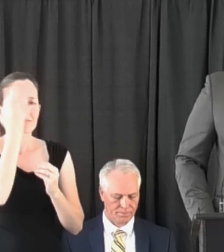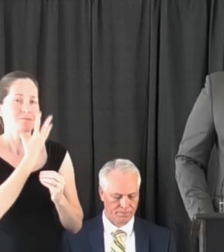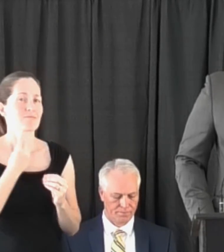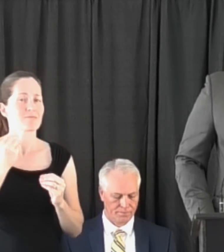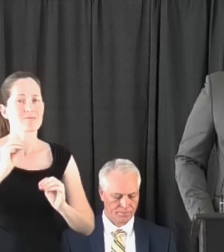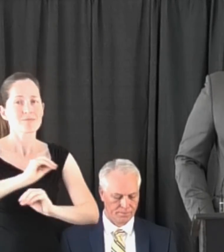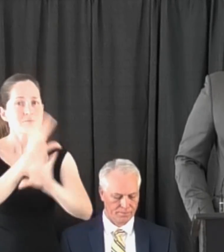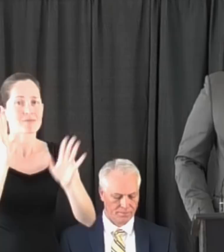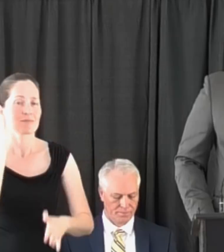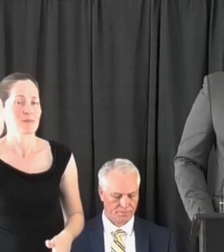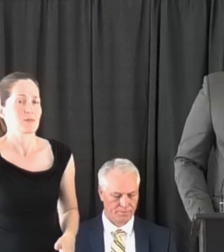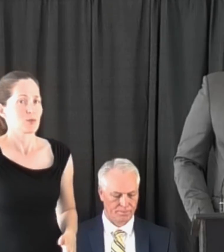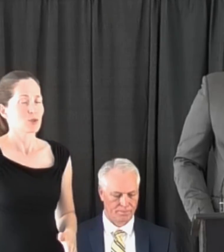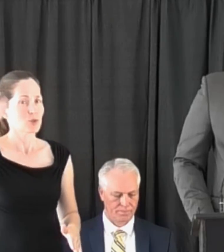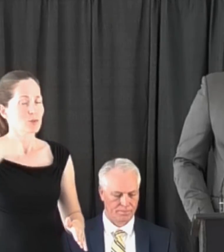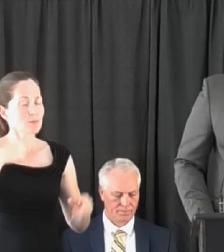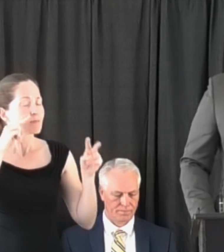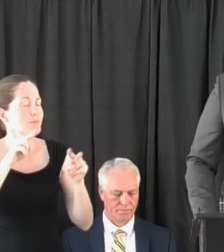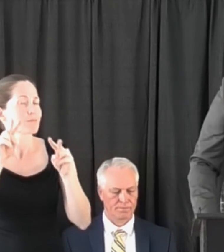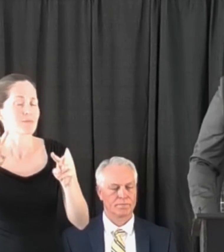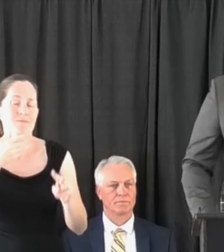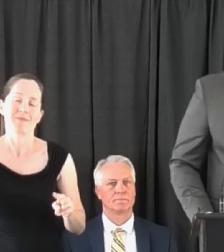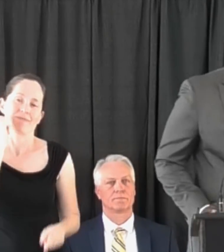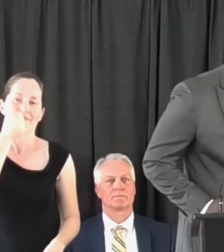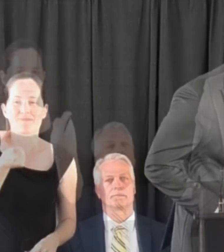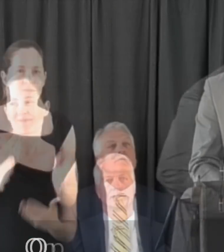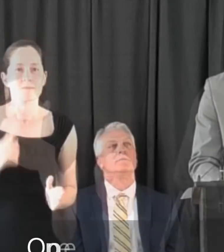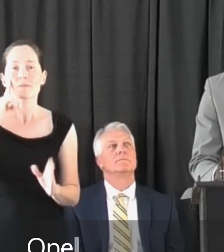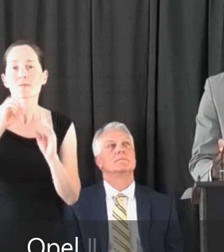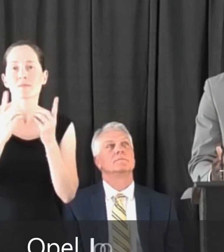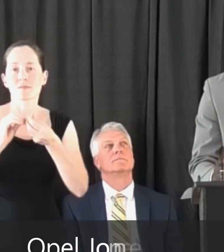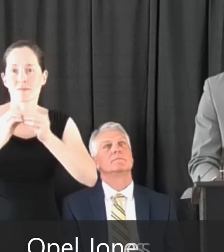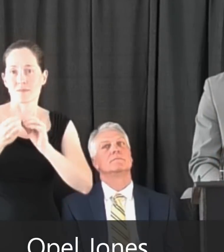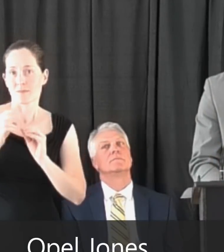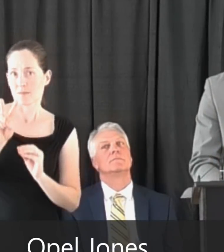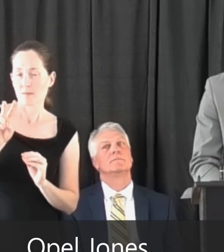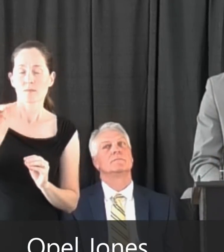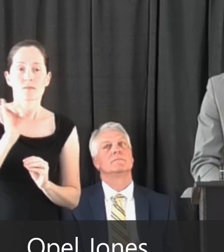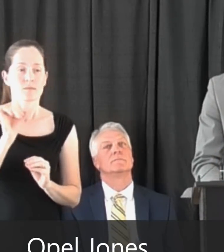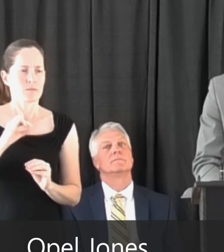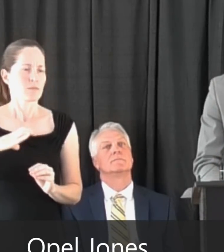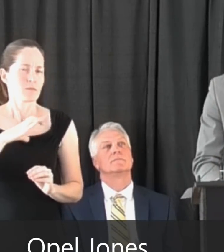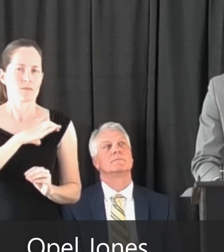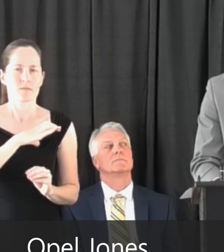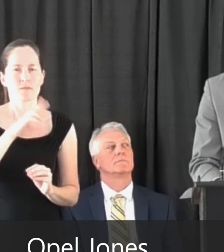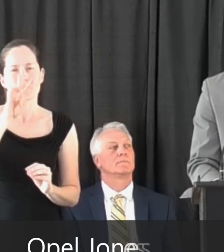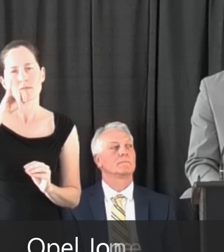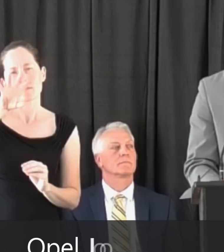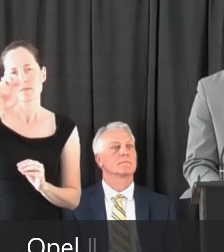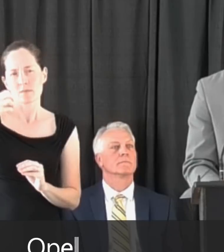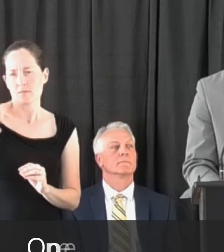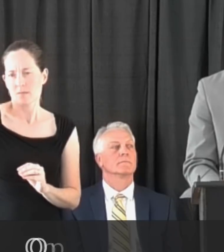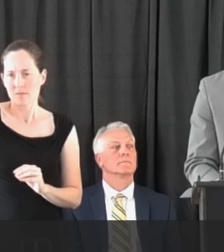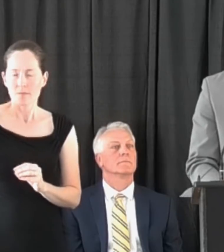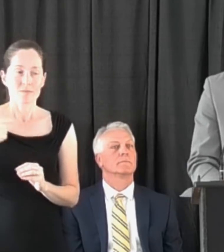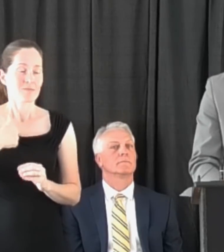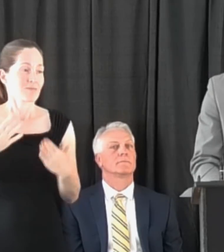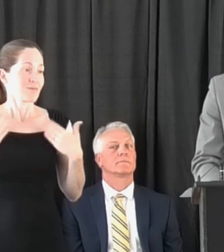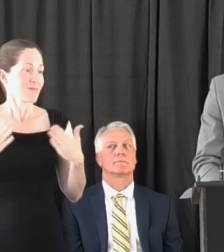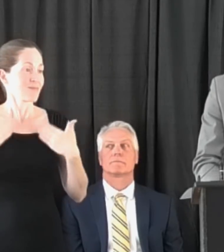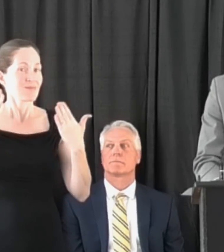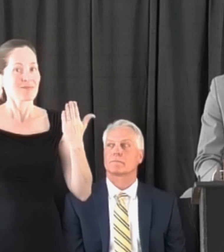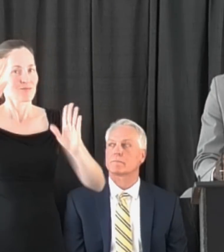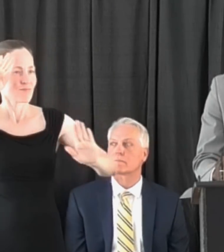looking forward to an even better tomorrow. Thank you. I'm honored to bring you greetings on behalf of the entire Howard